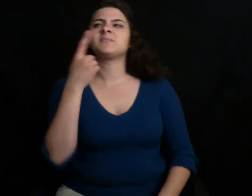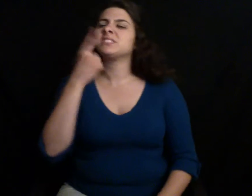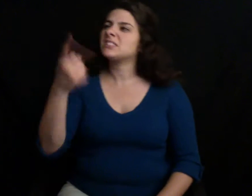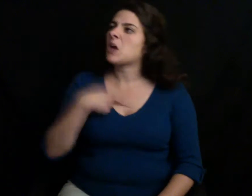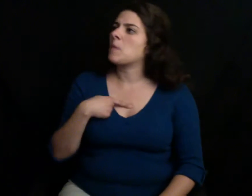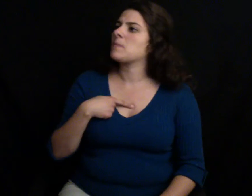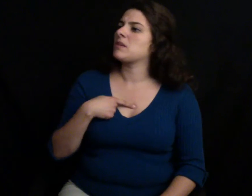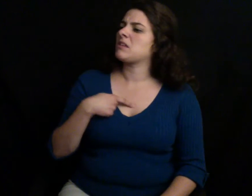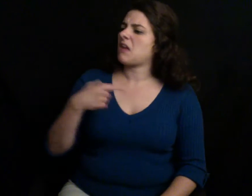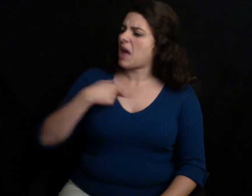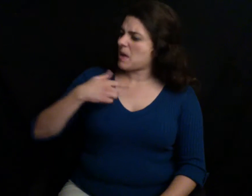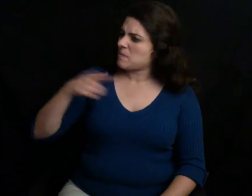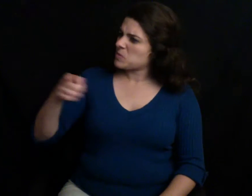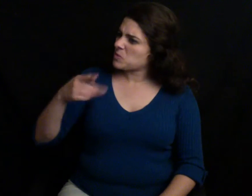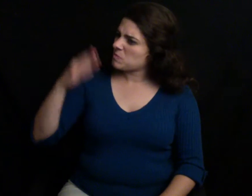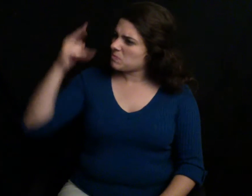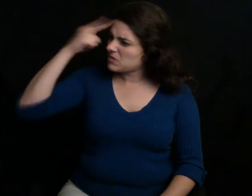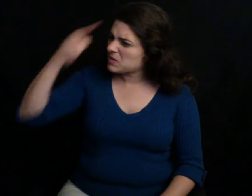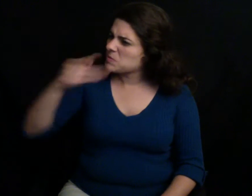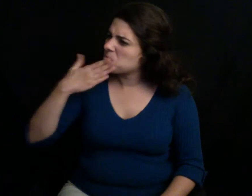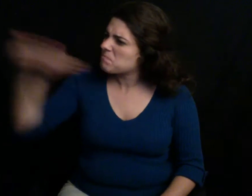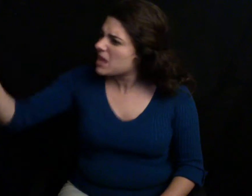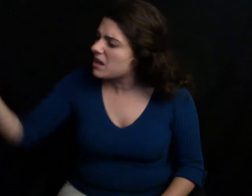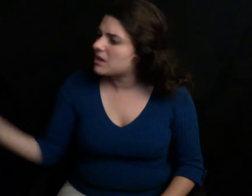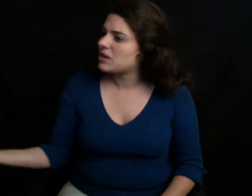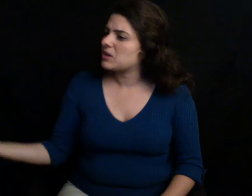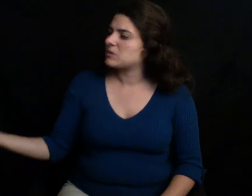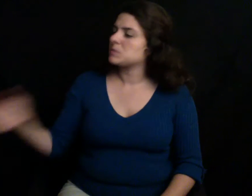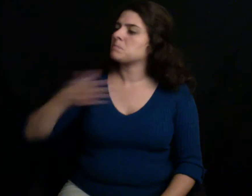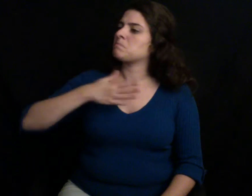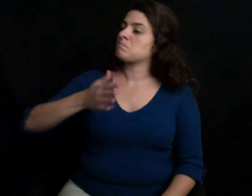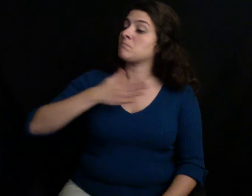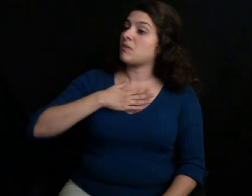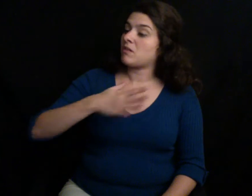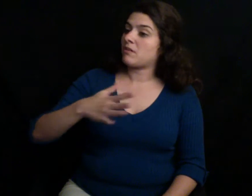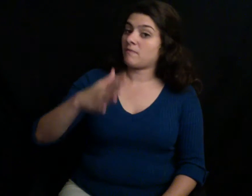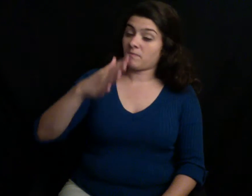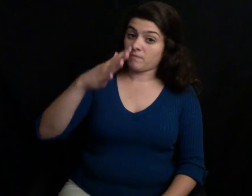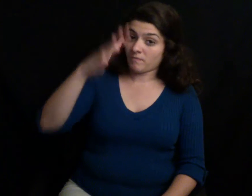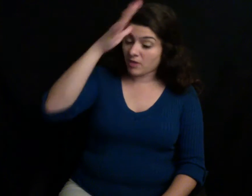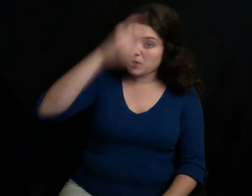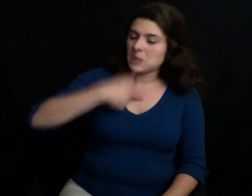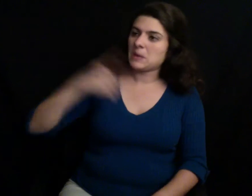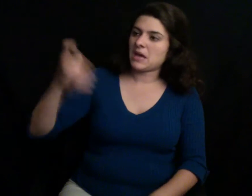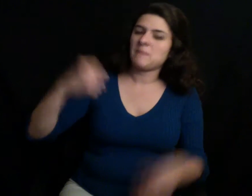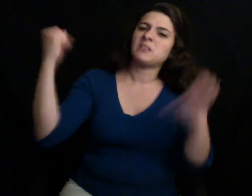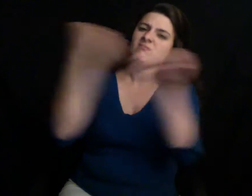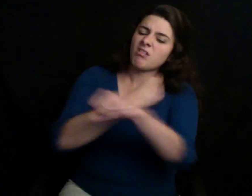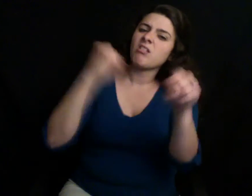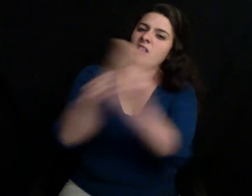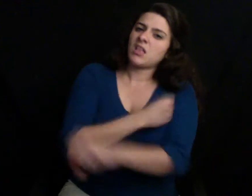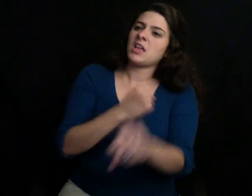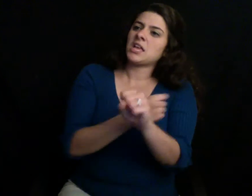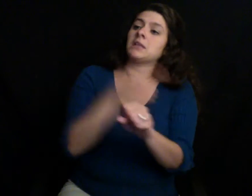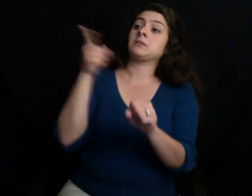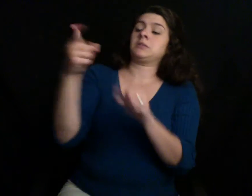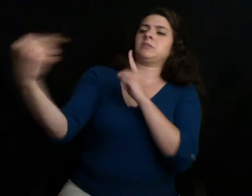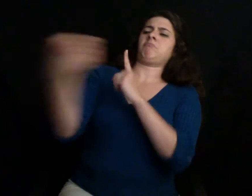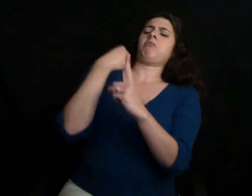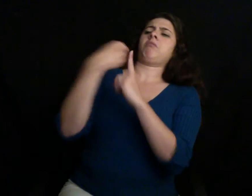together. So I had to go in there and just try to fight my father at the time. He just bust me down, because he was gone. And I was the one who always bust